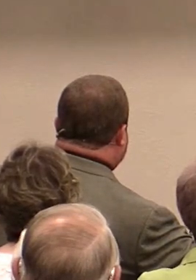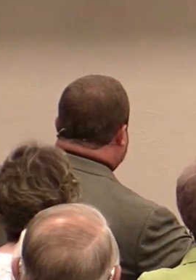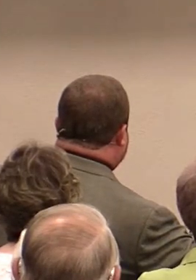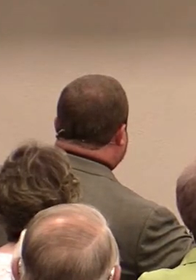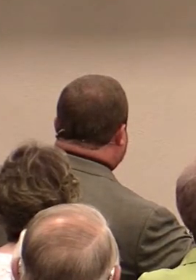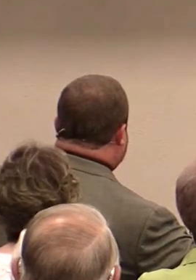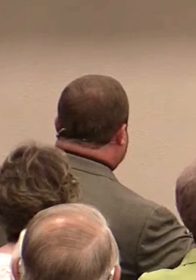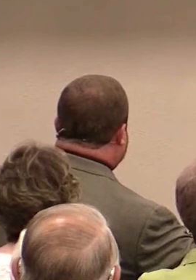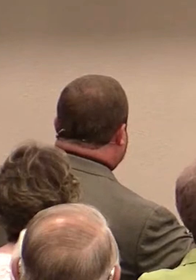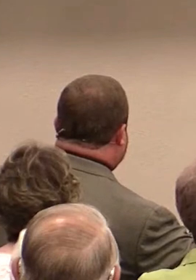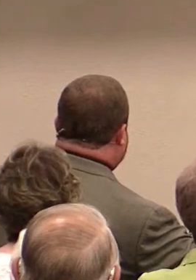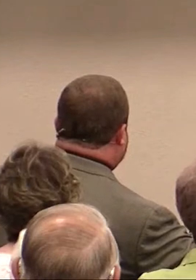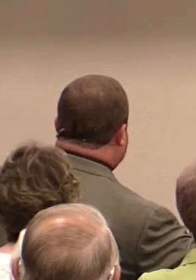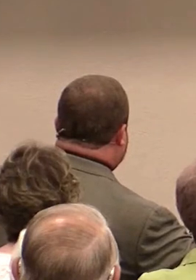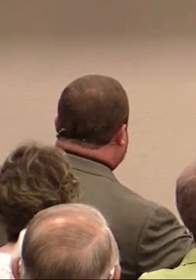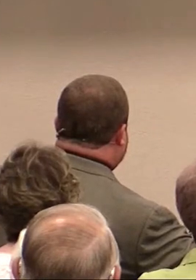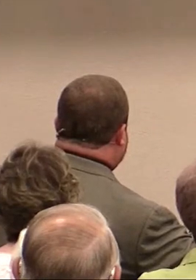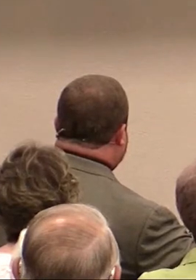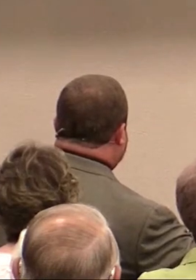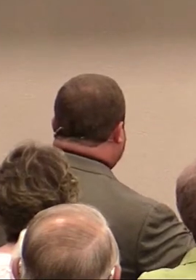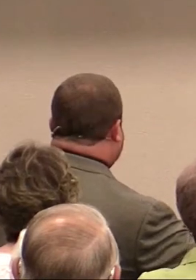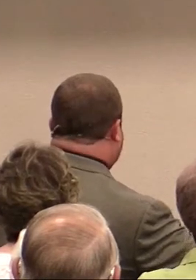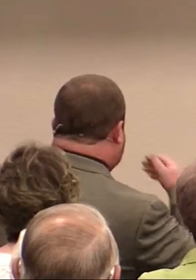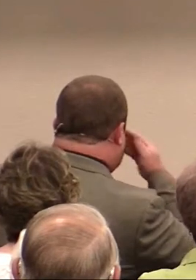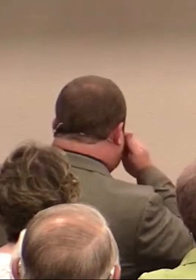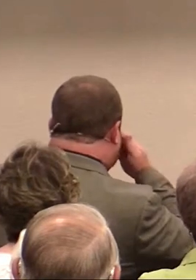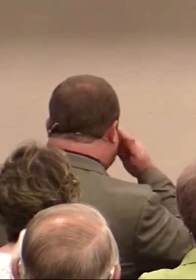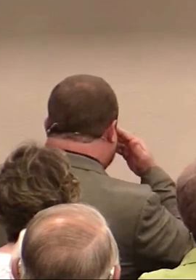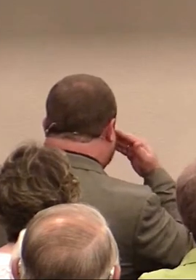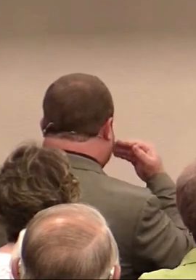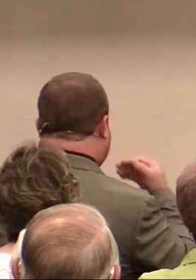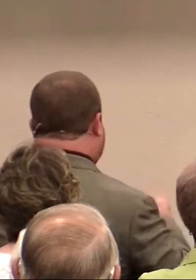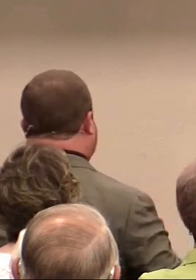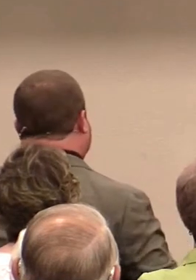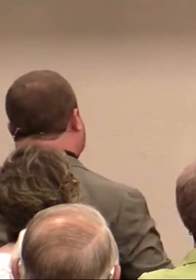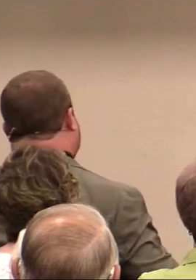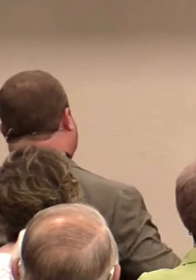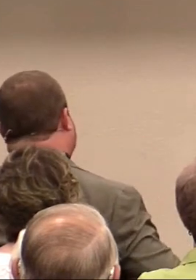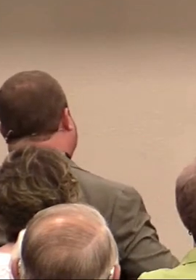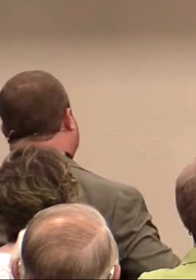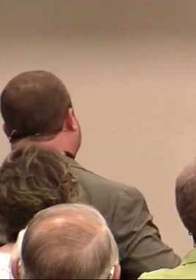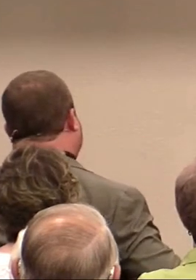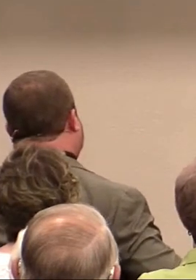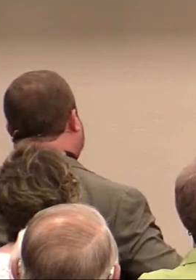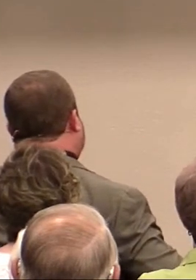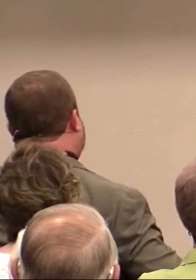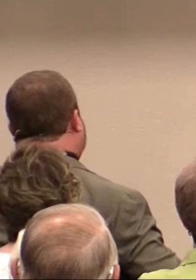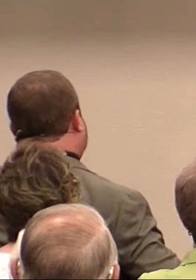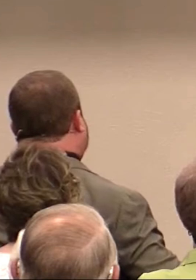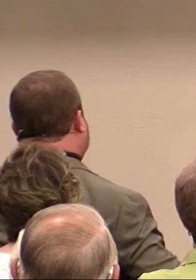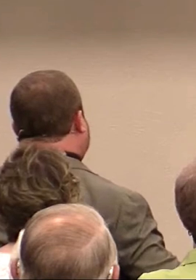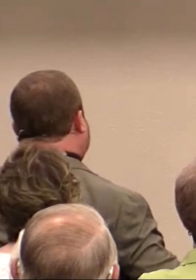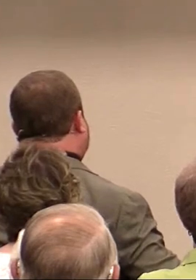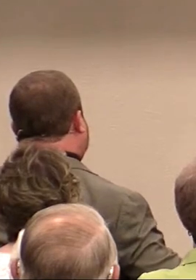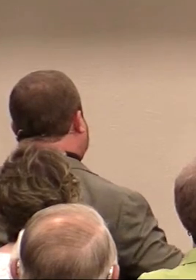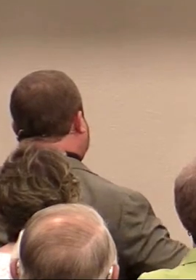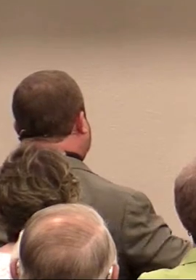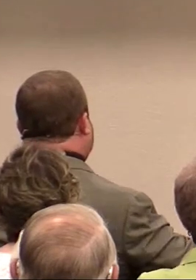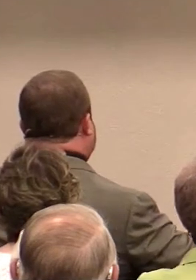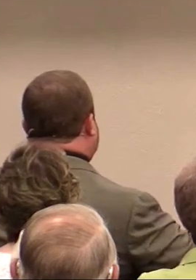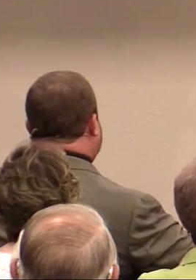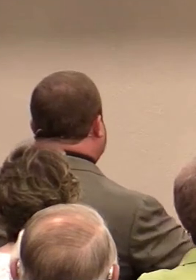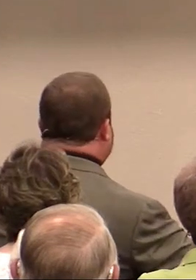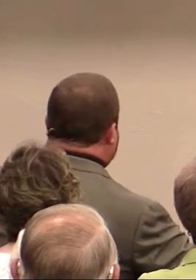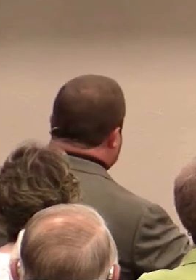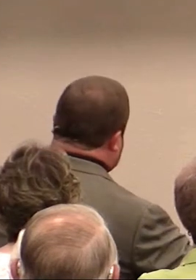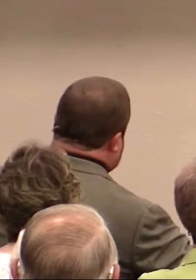epistle. And he has worked very diligently over the years to continue to be involved in missions. Chris